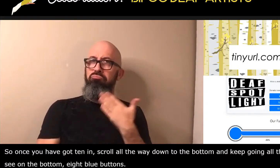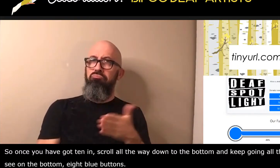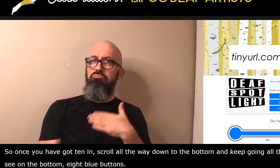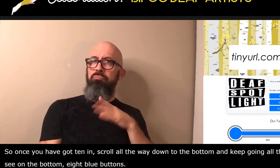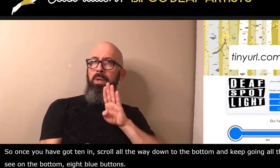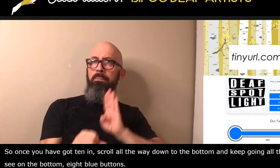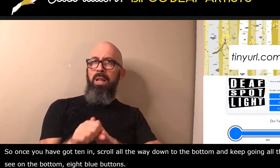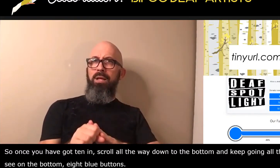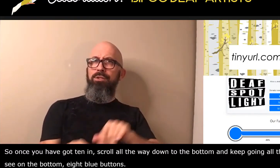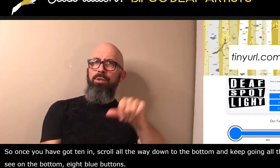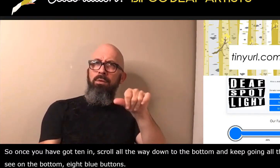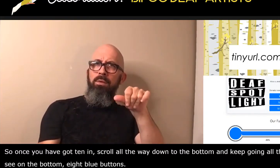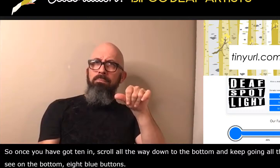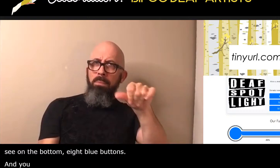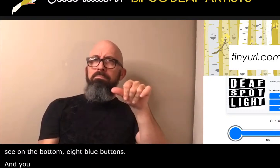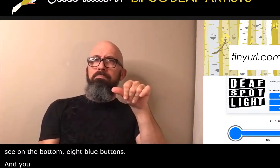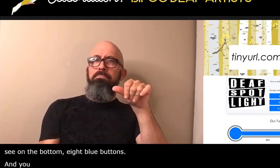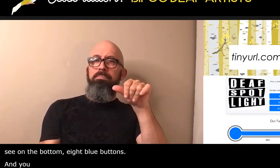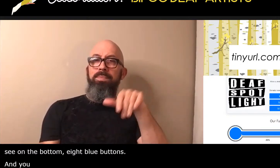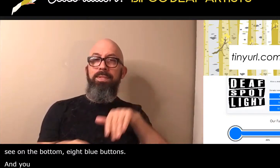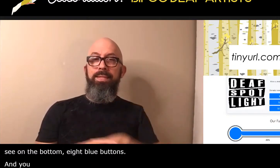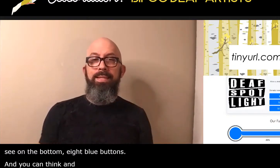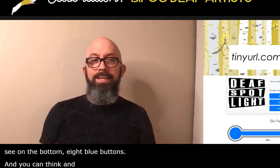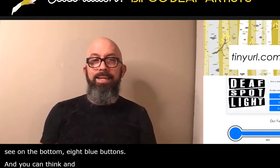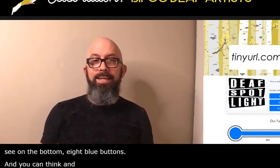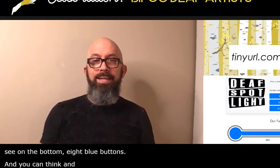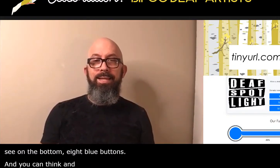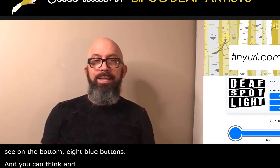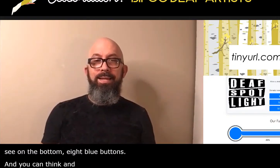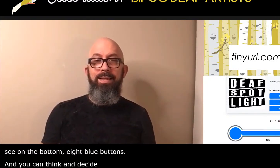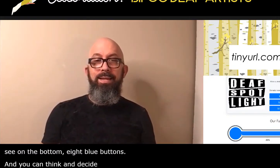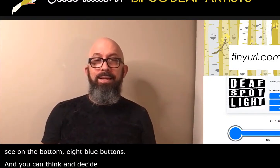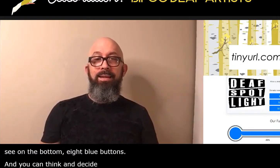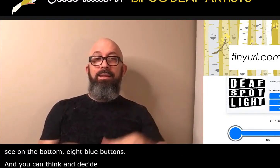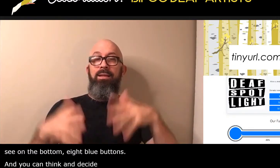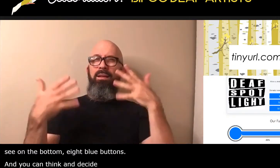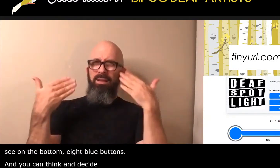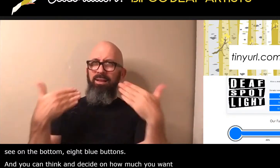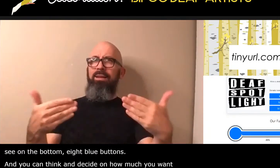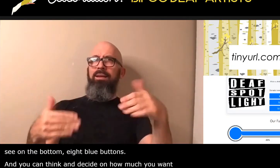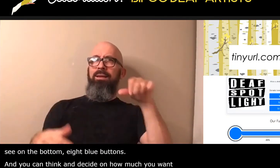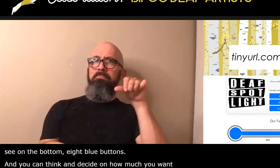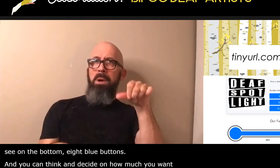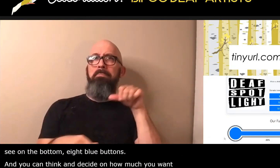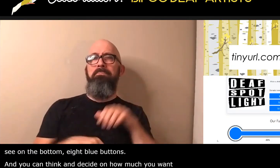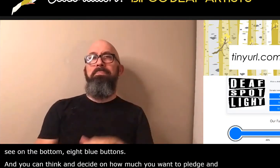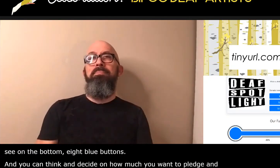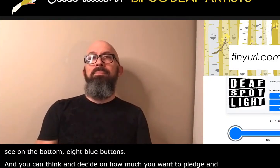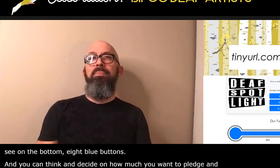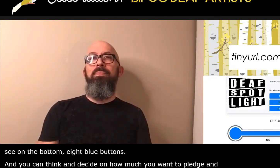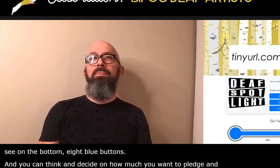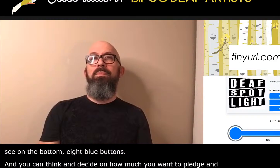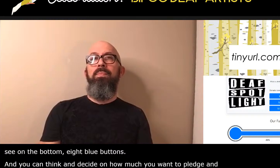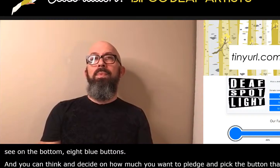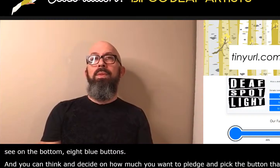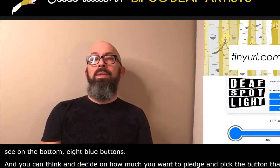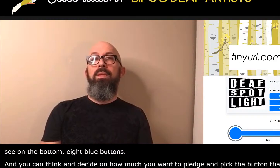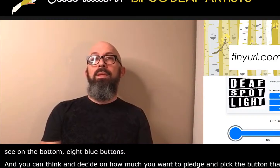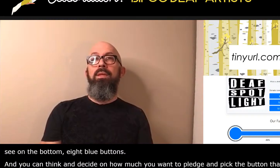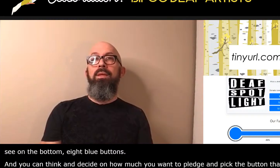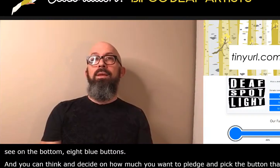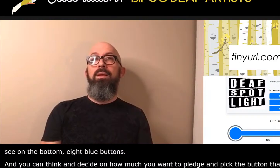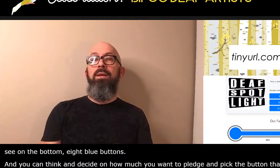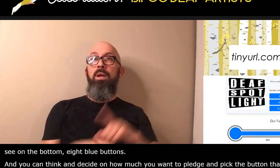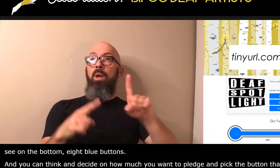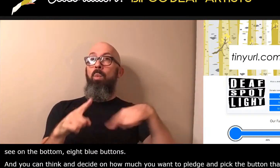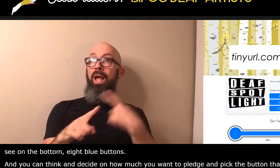And you can think and decide on how much you want to pledge and pick the button that matches your desired giving